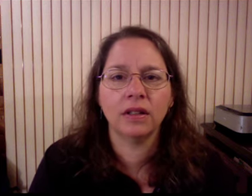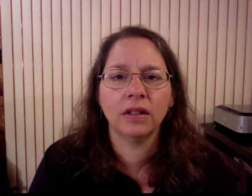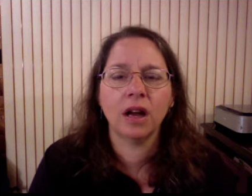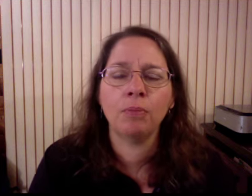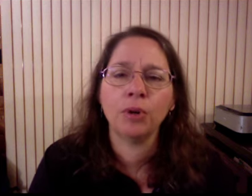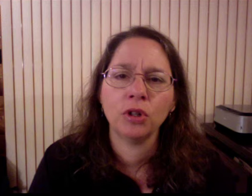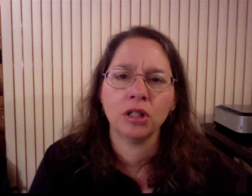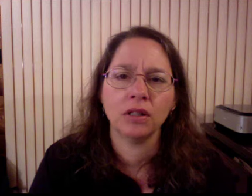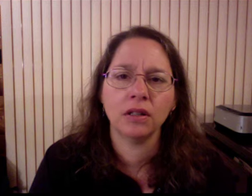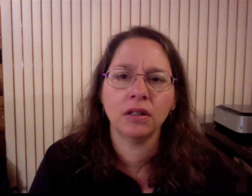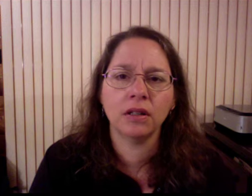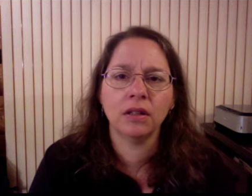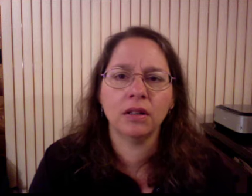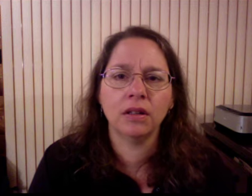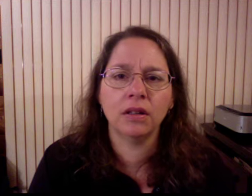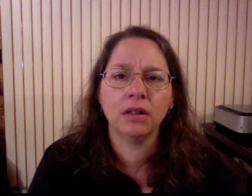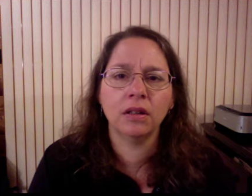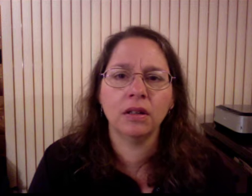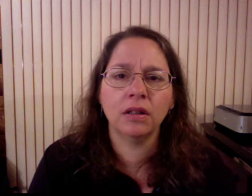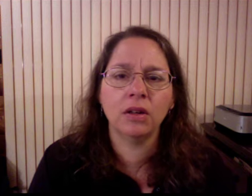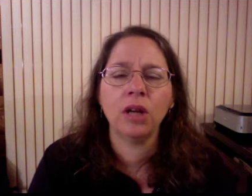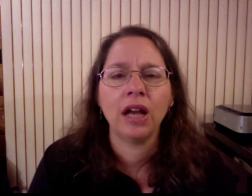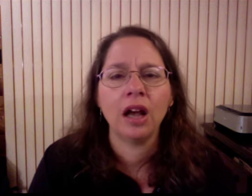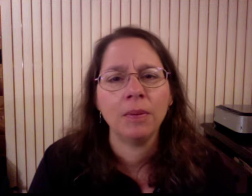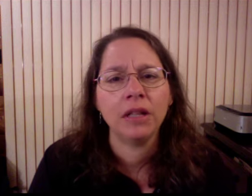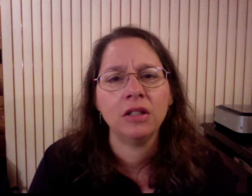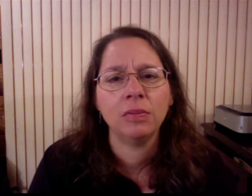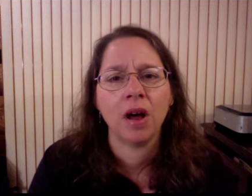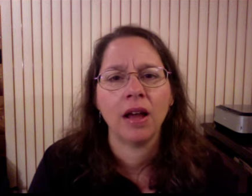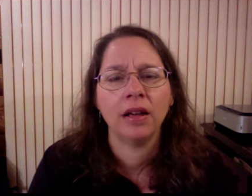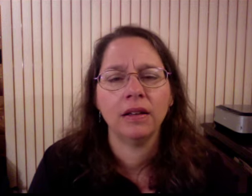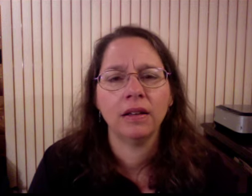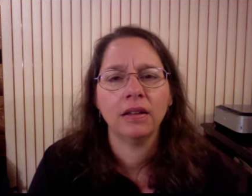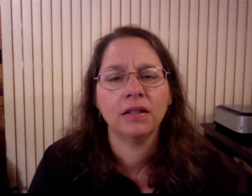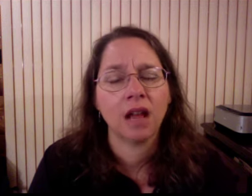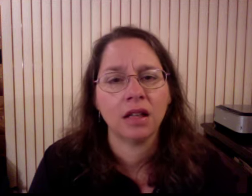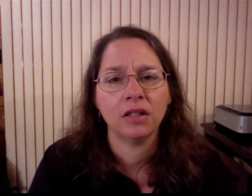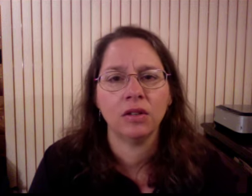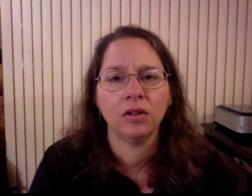a person who can come into my solitude